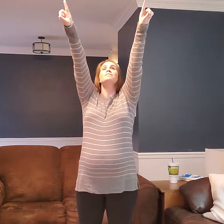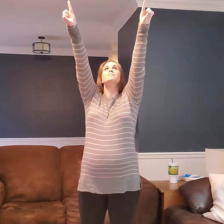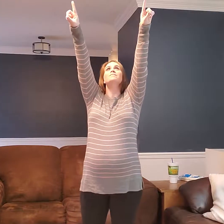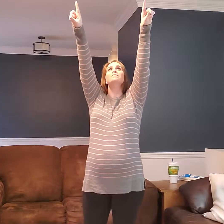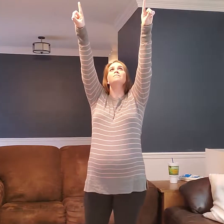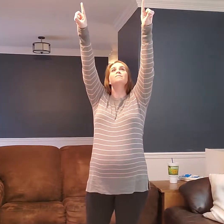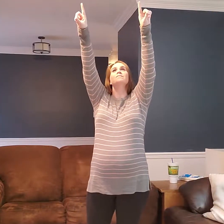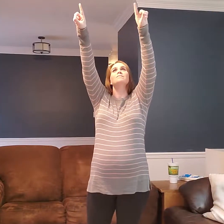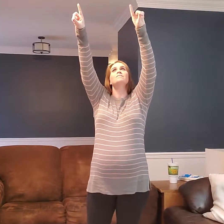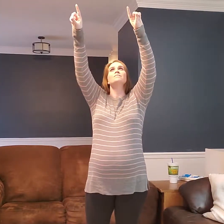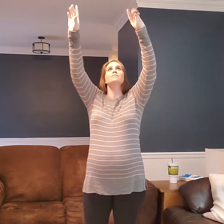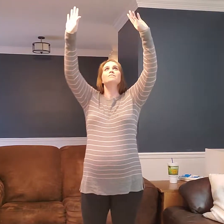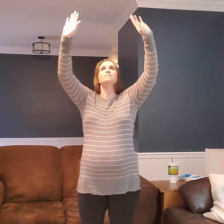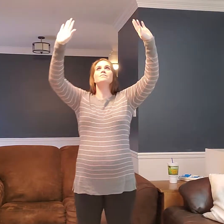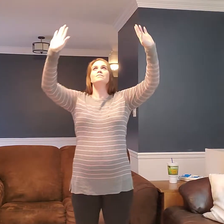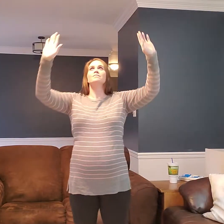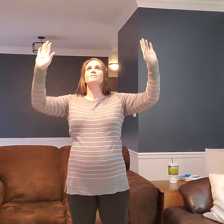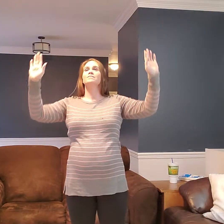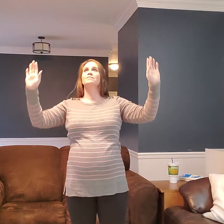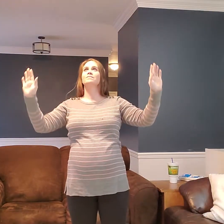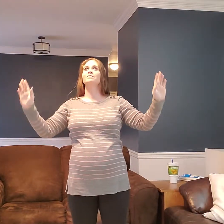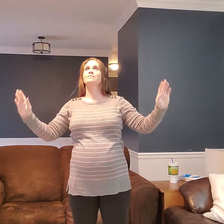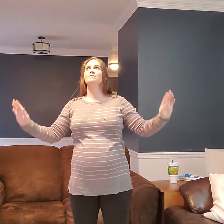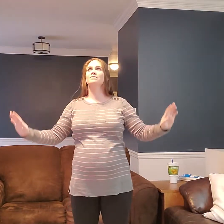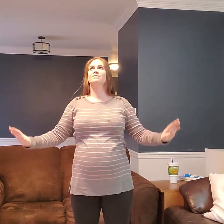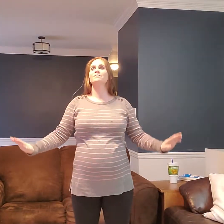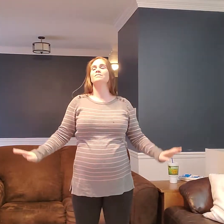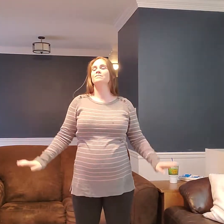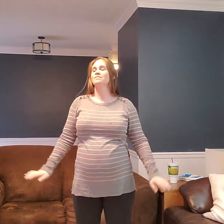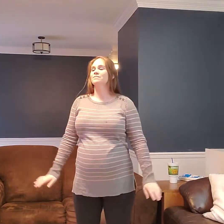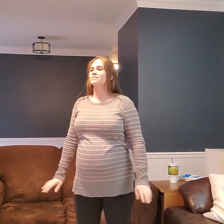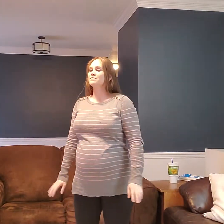Oh, my God.